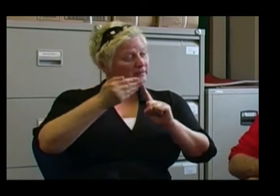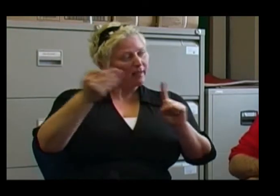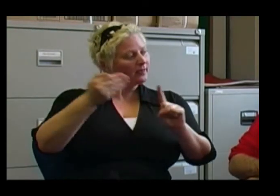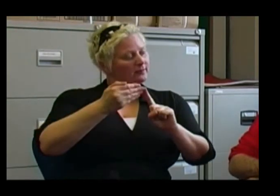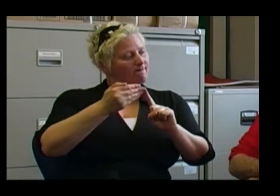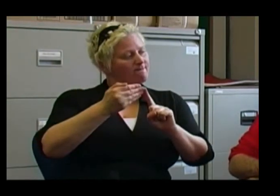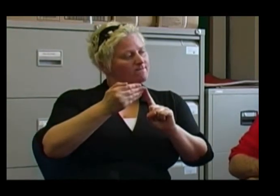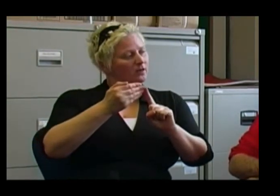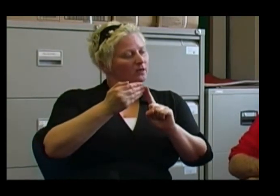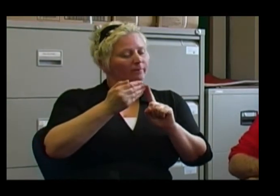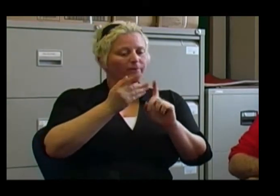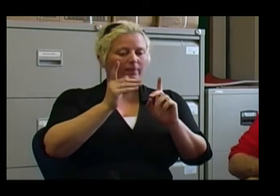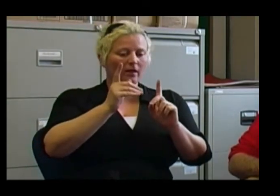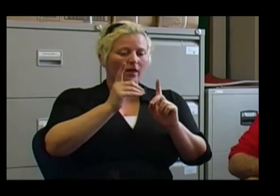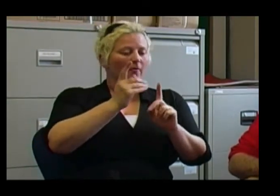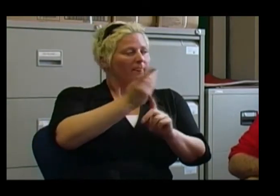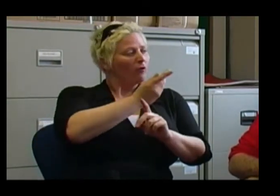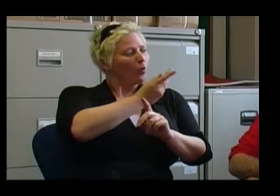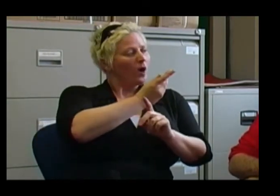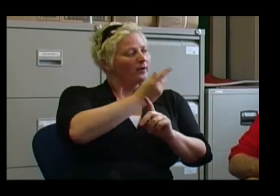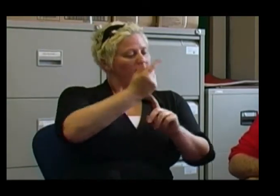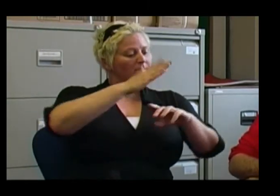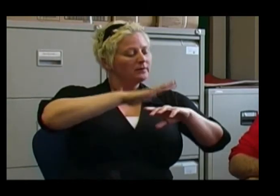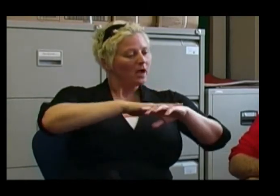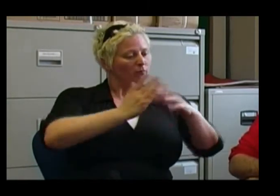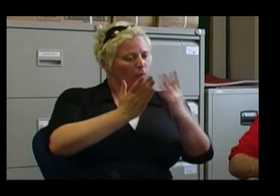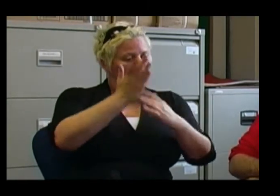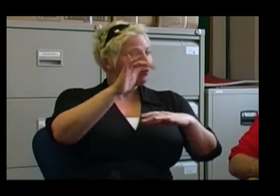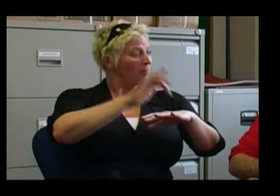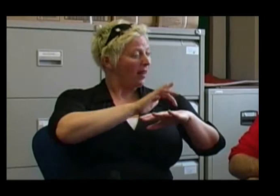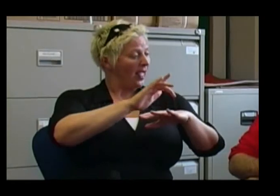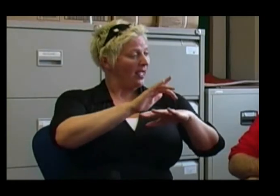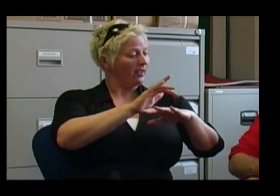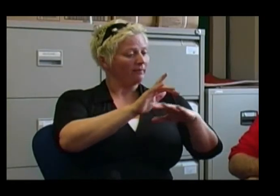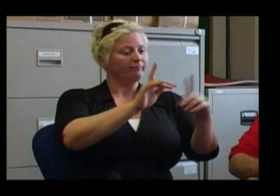So he tells the story from his perspective of what he understands.